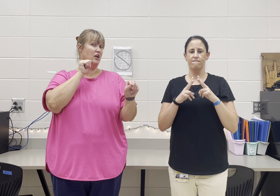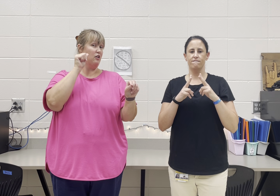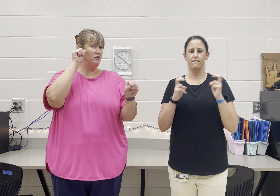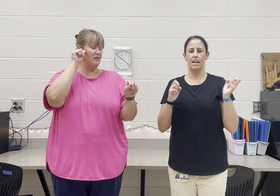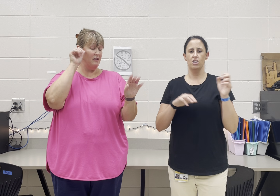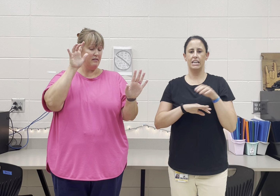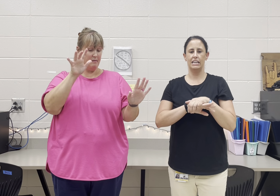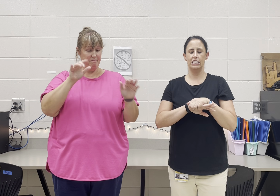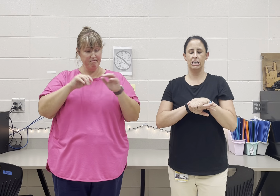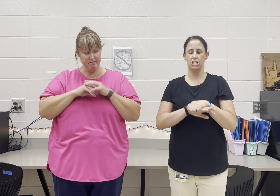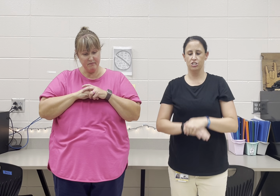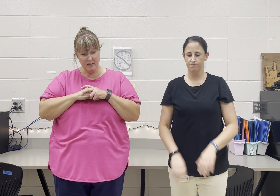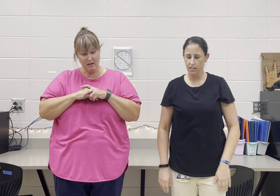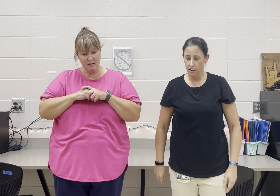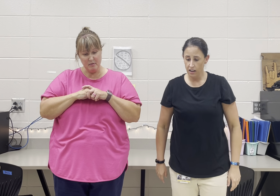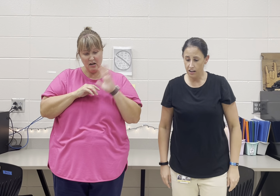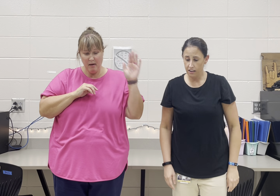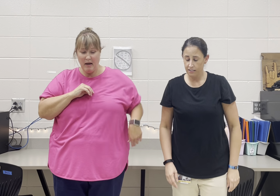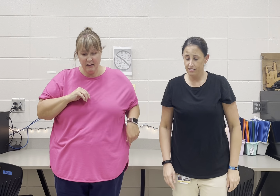close to this. Are we talking about my English?